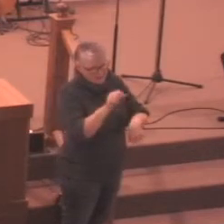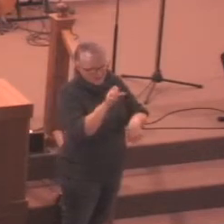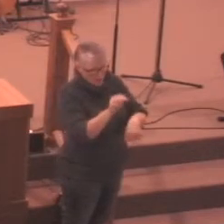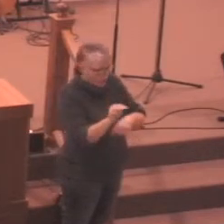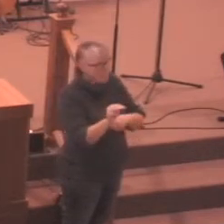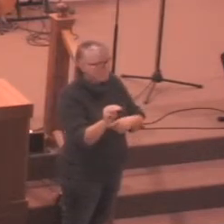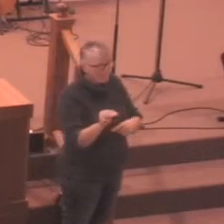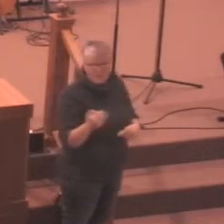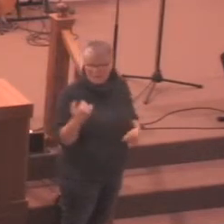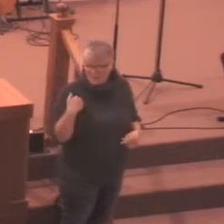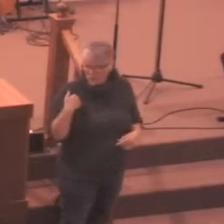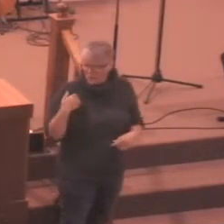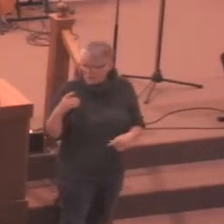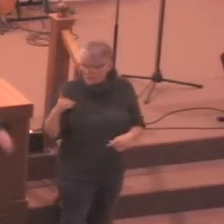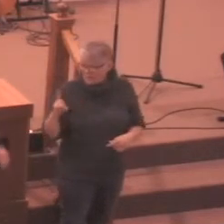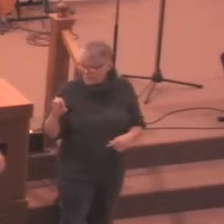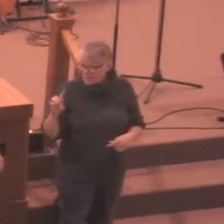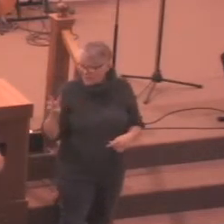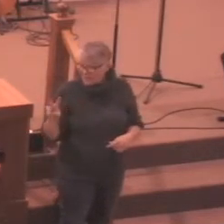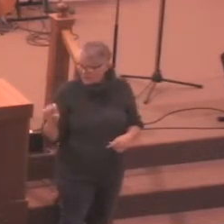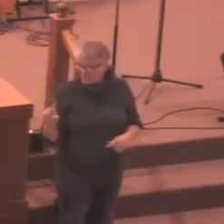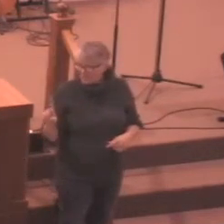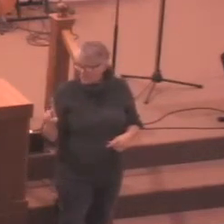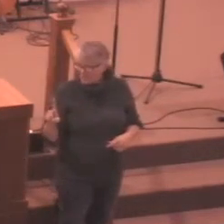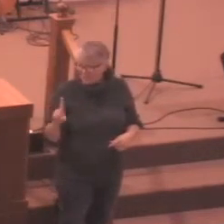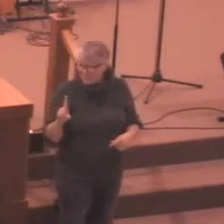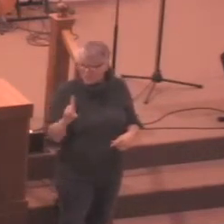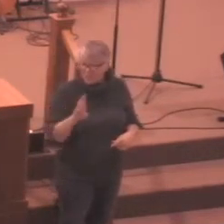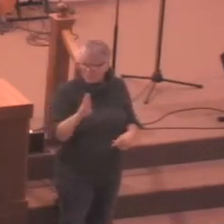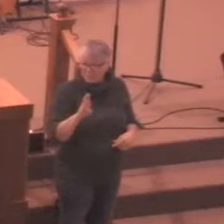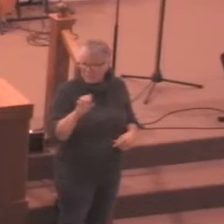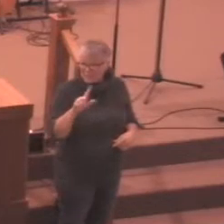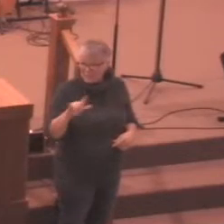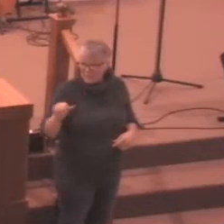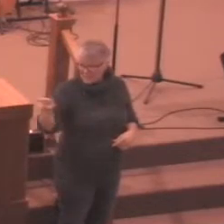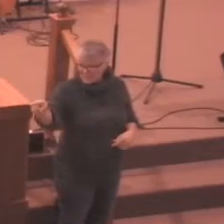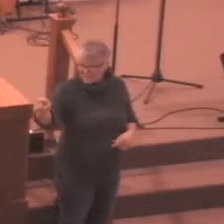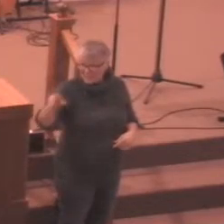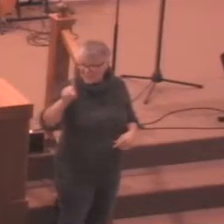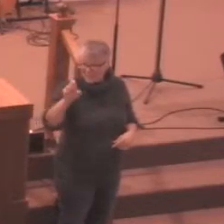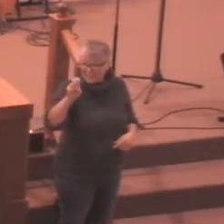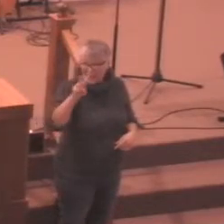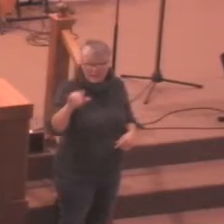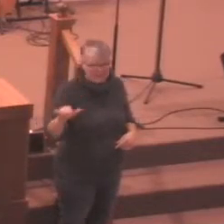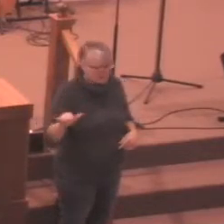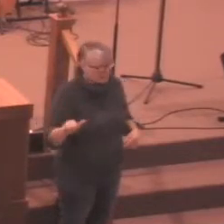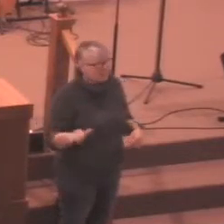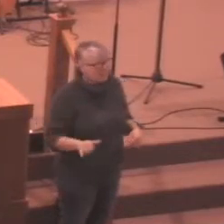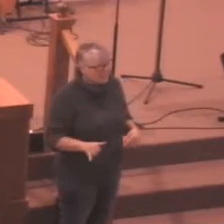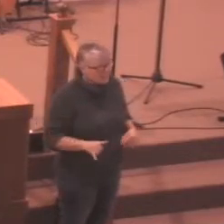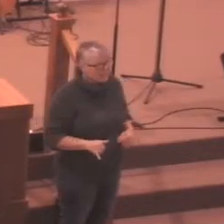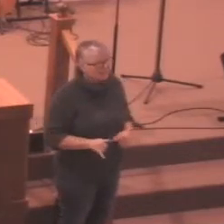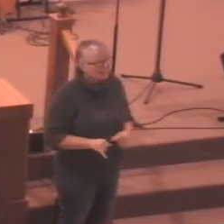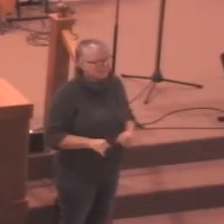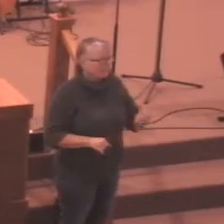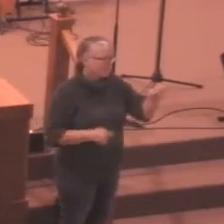Tommy. There you are. David. Billy. Kenny. Yeah.